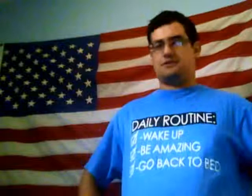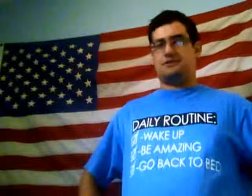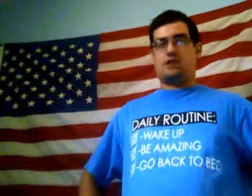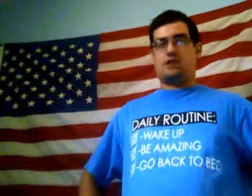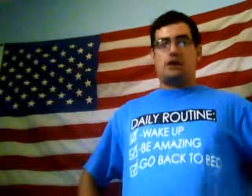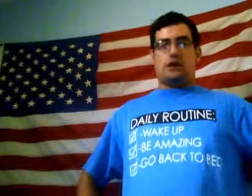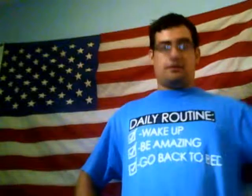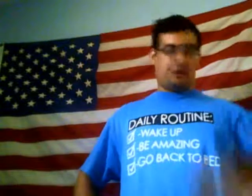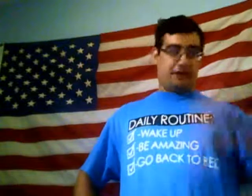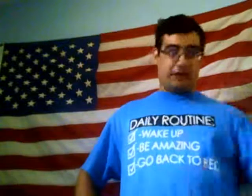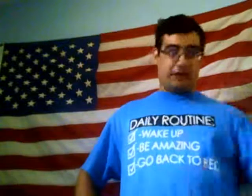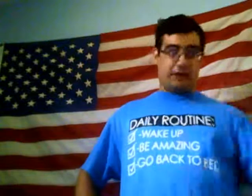thousands. But anyway,